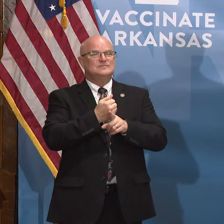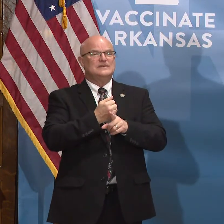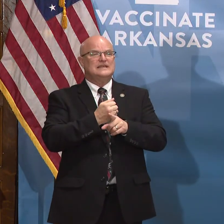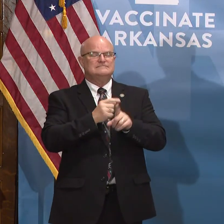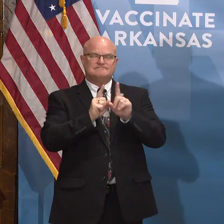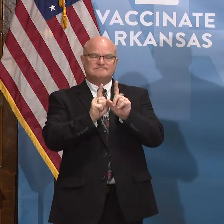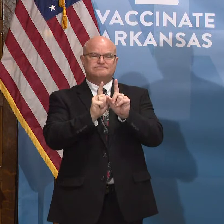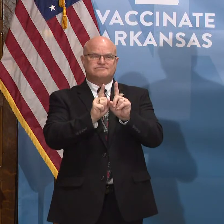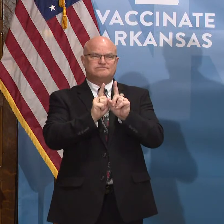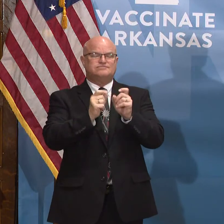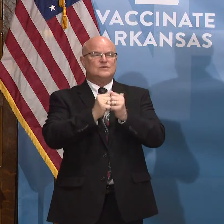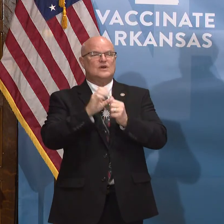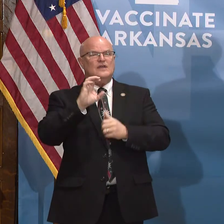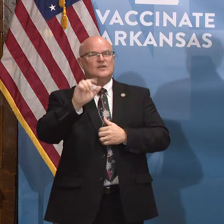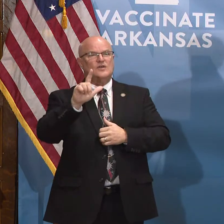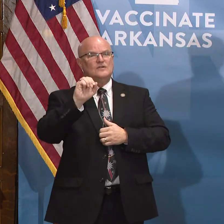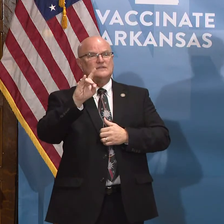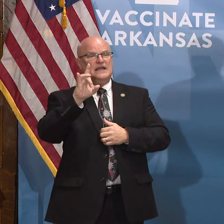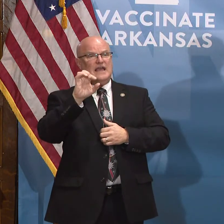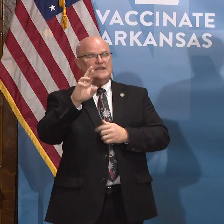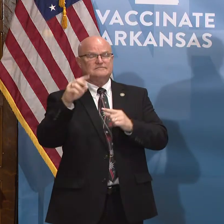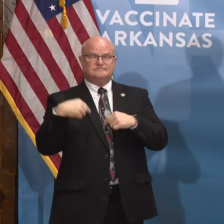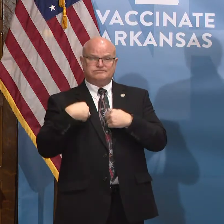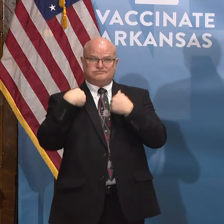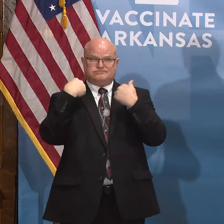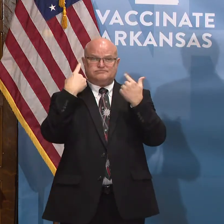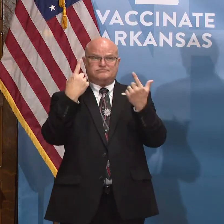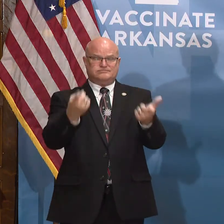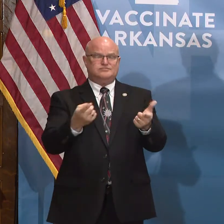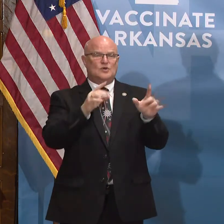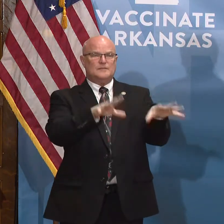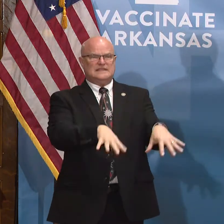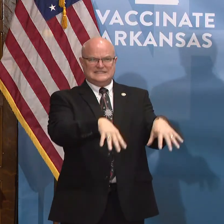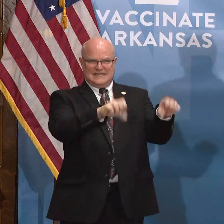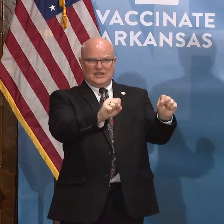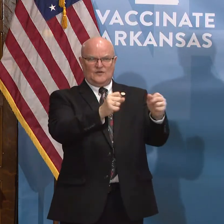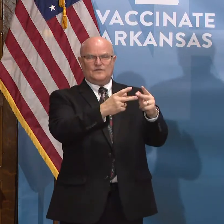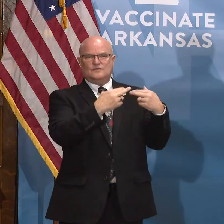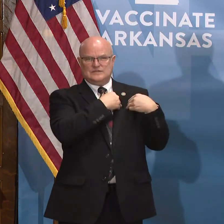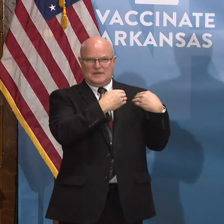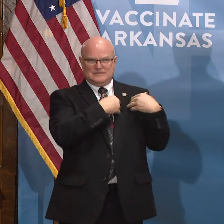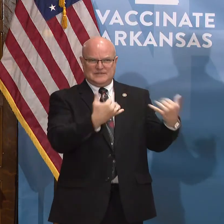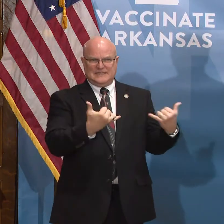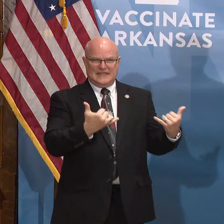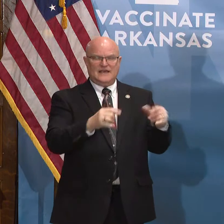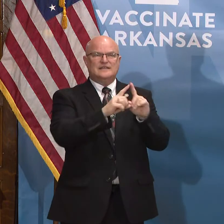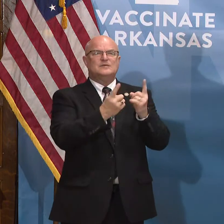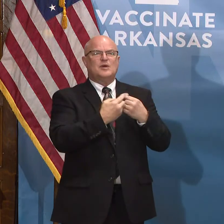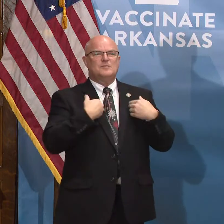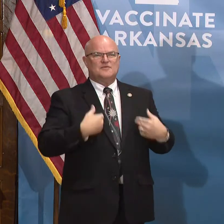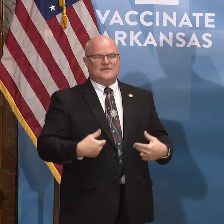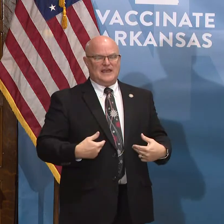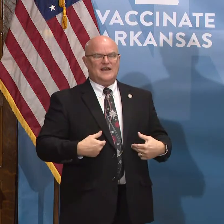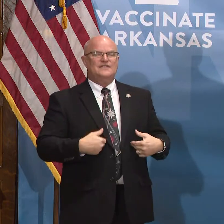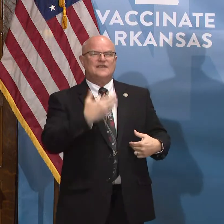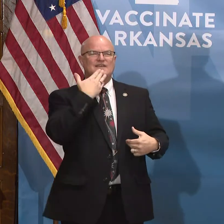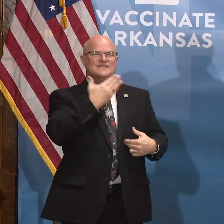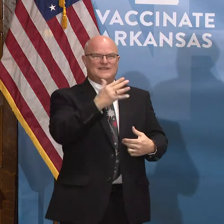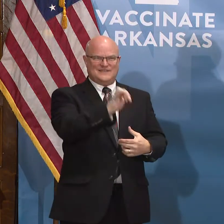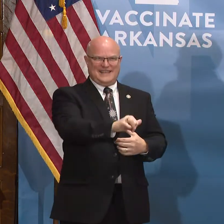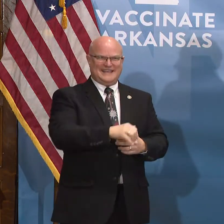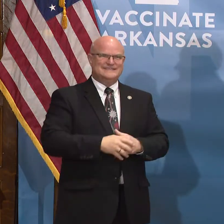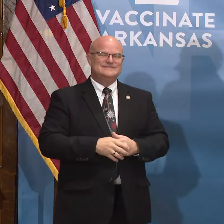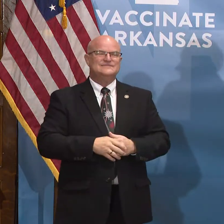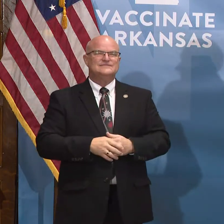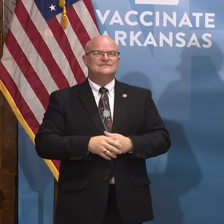side by side with Colonel Ader through this process, will be taking over that responsibility at the Department of Health, and we're grateful for that as